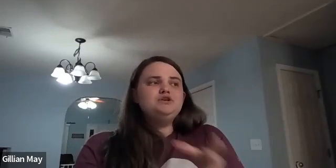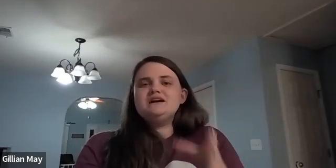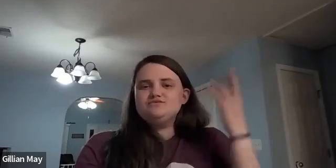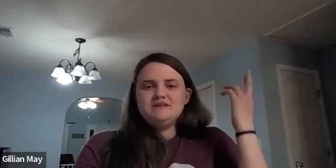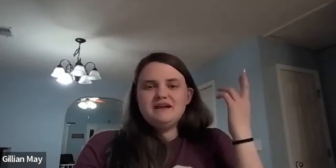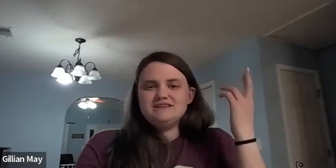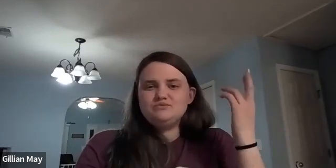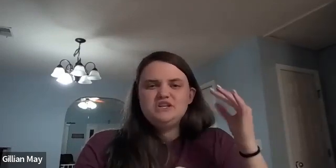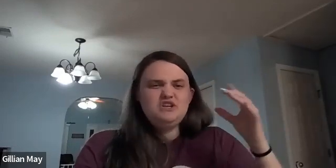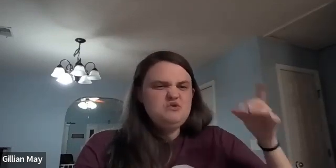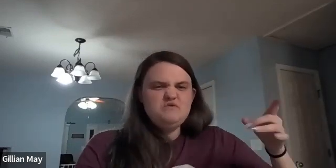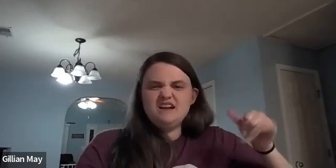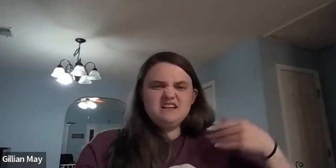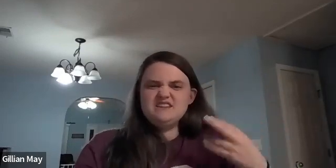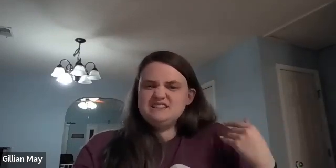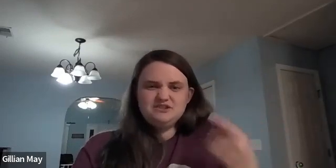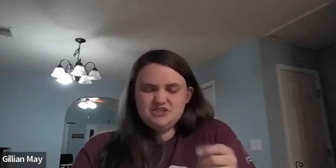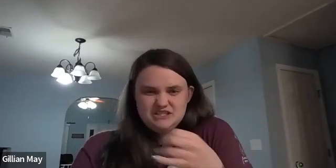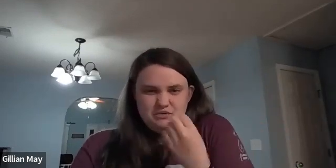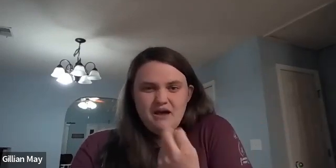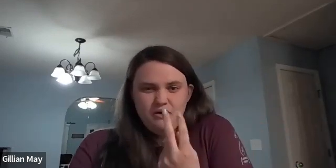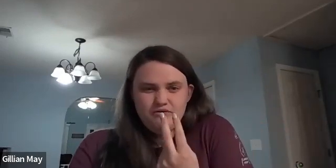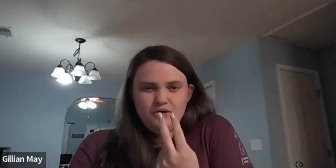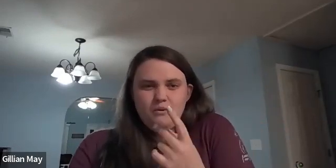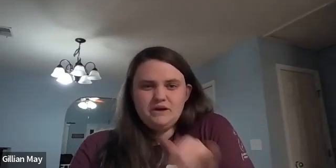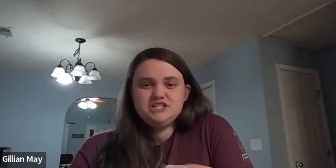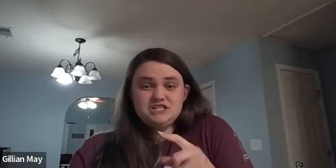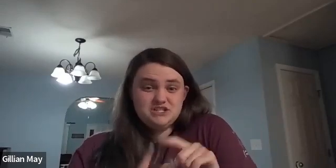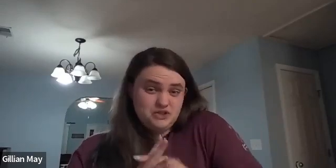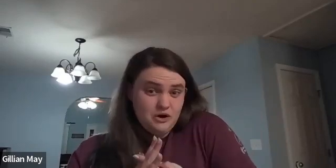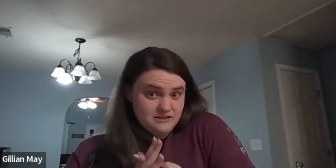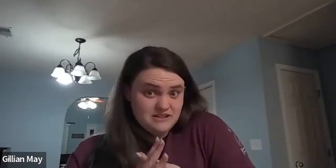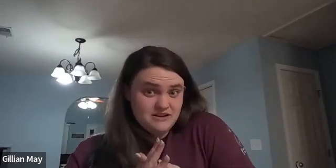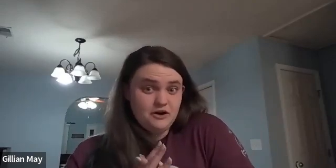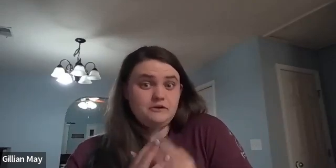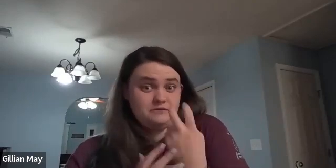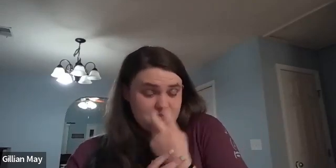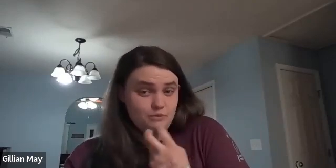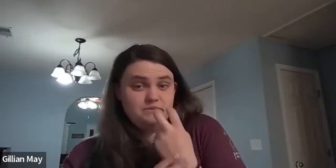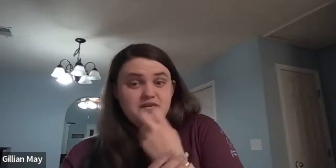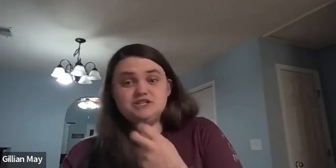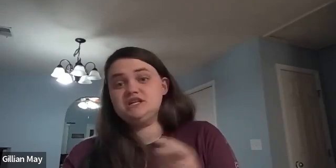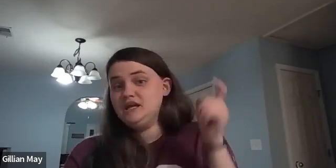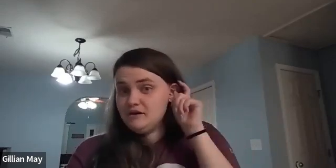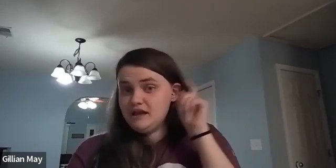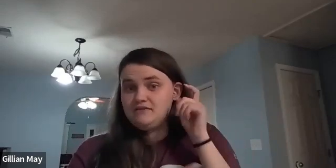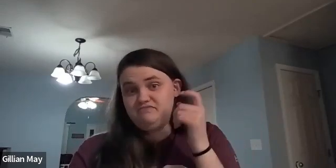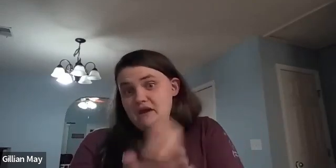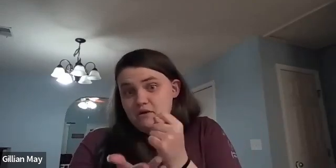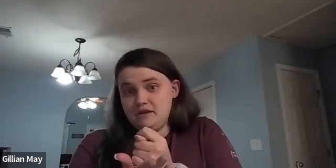you guys realize when you've not done this until she's 12, when she starts her speech and hearing aid